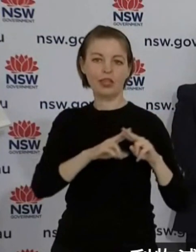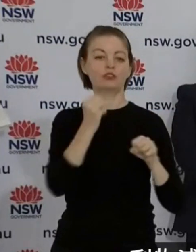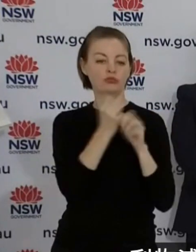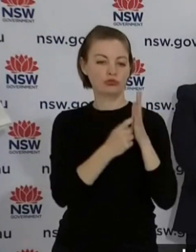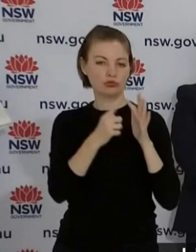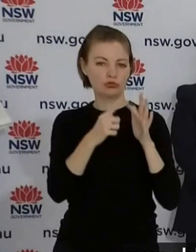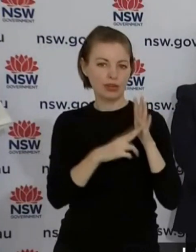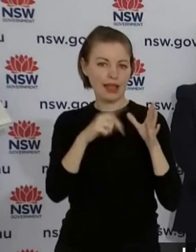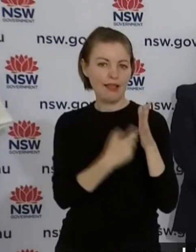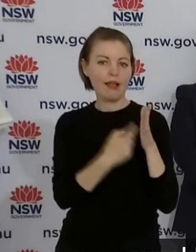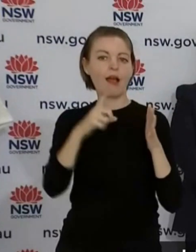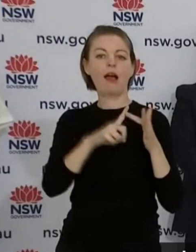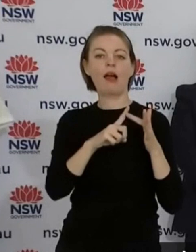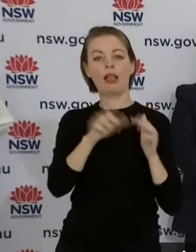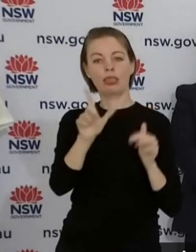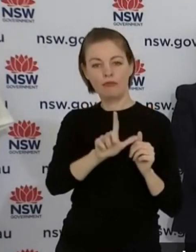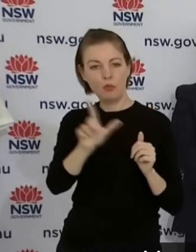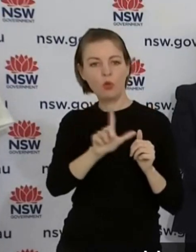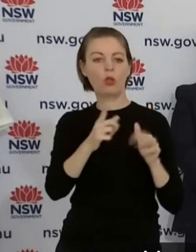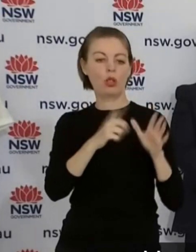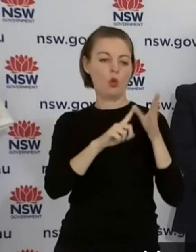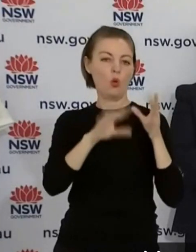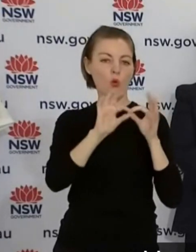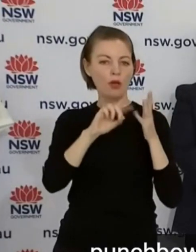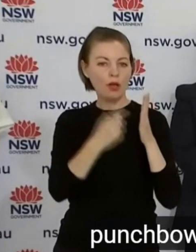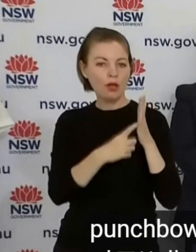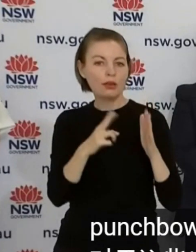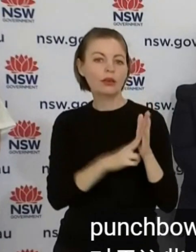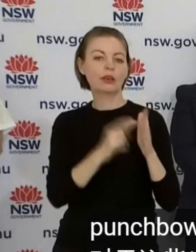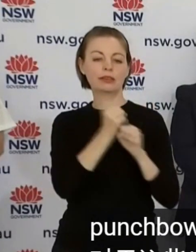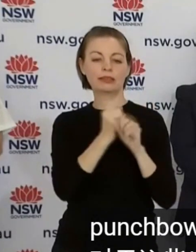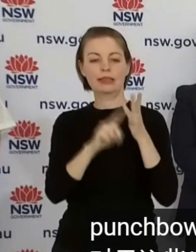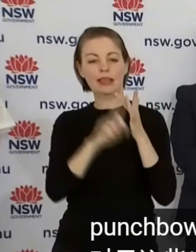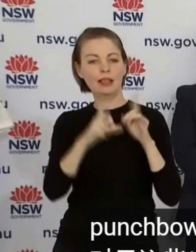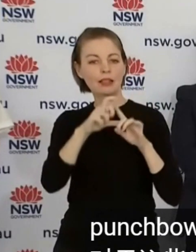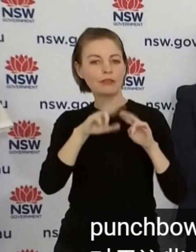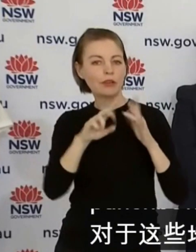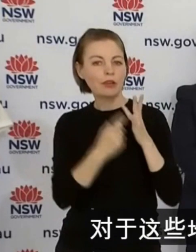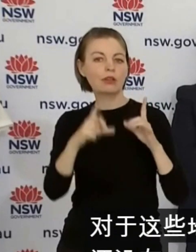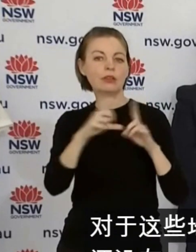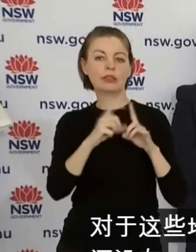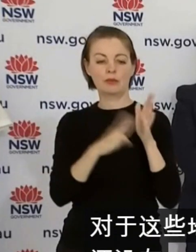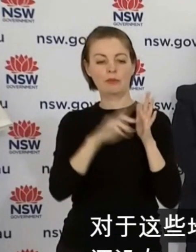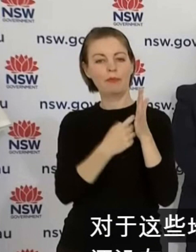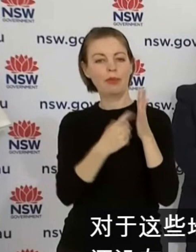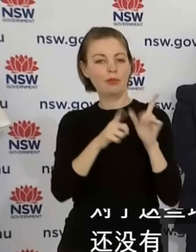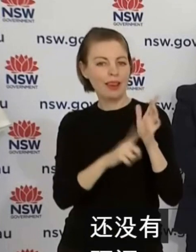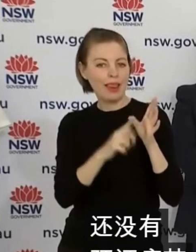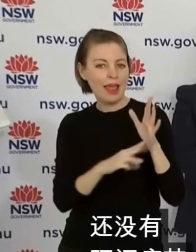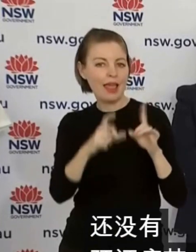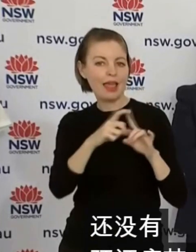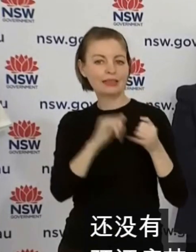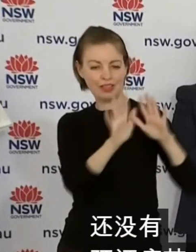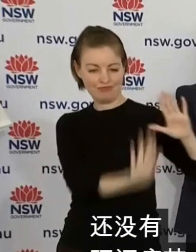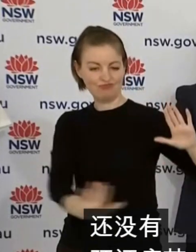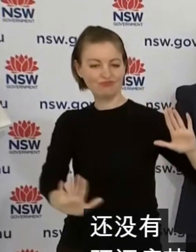Punchbowl, Auburn, Guildford and Marylands. So for residents of those areas, if you haven't already booked in